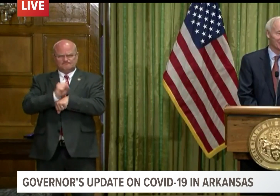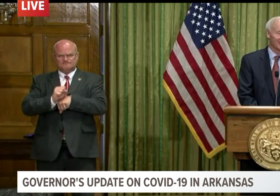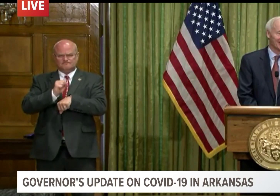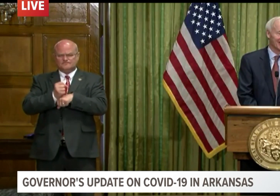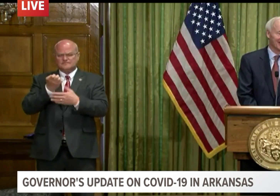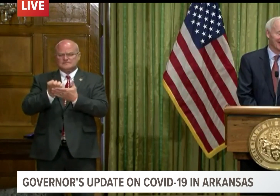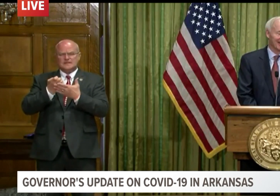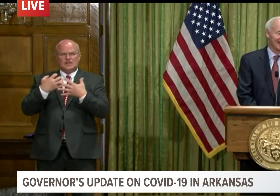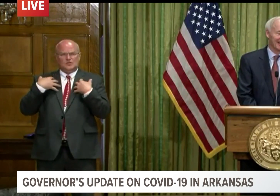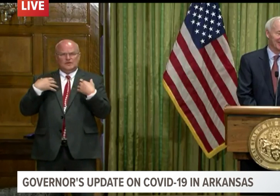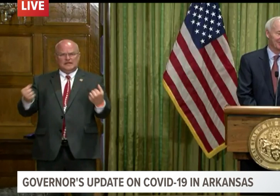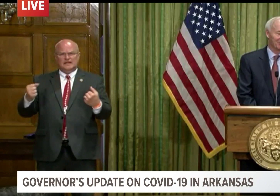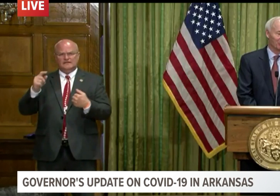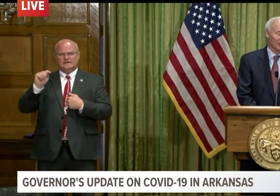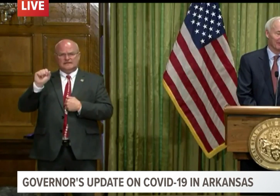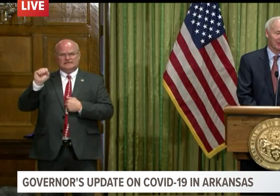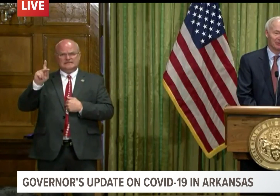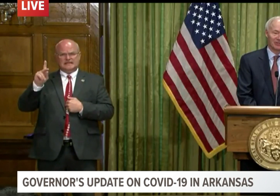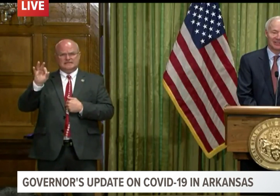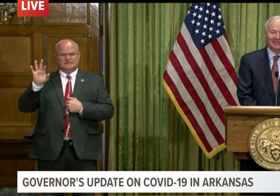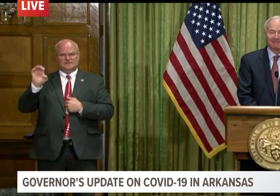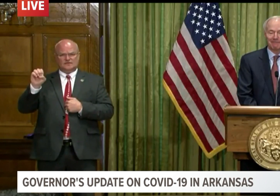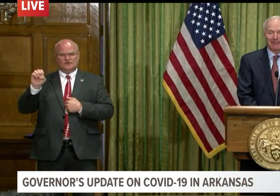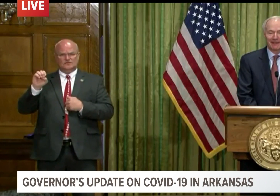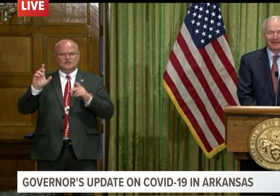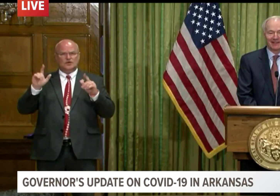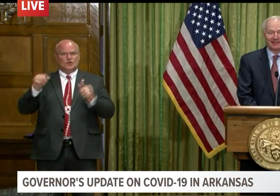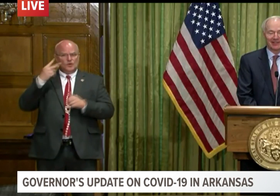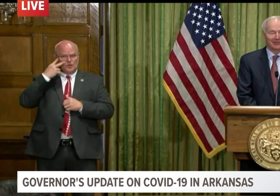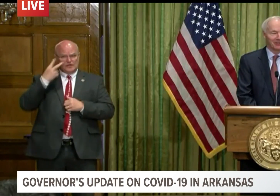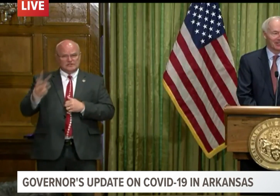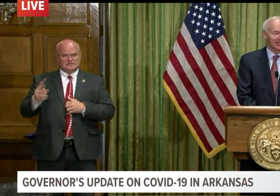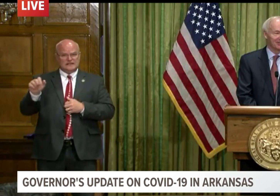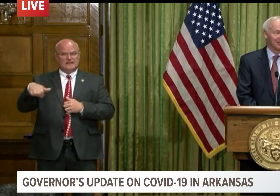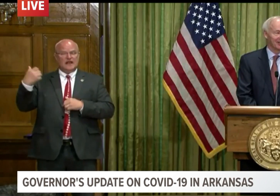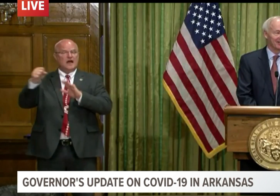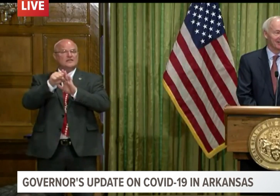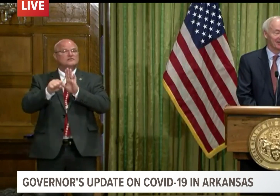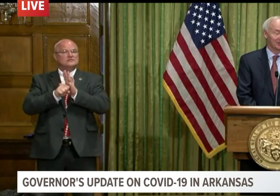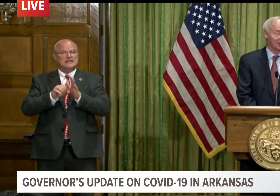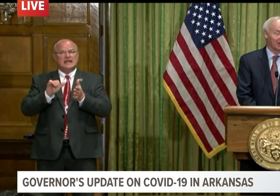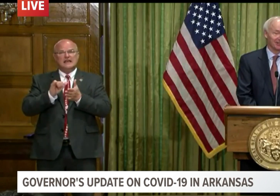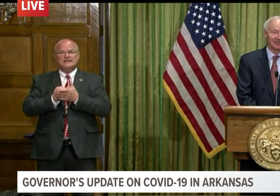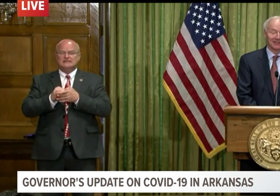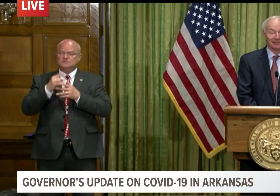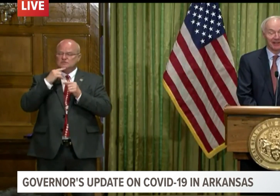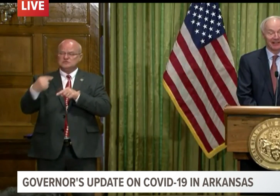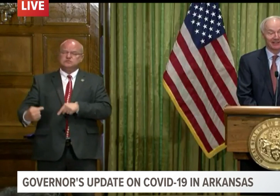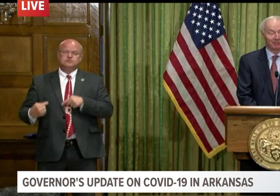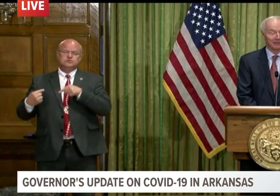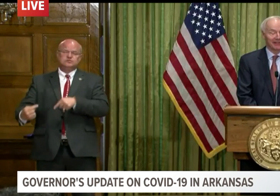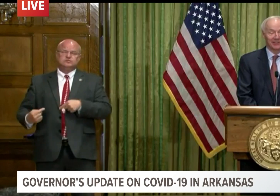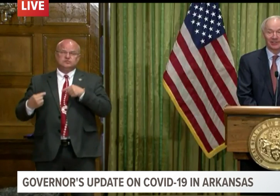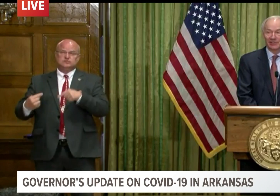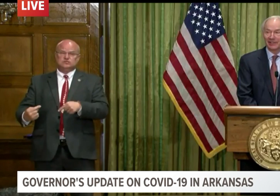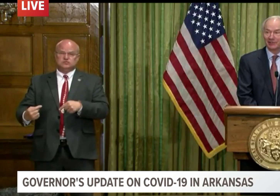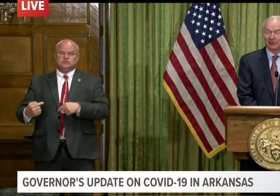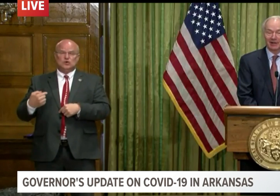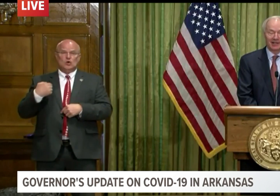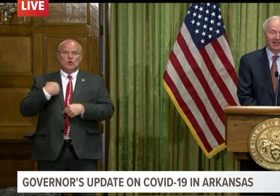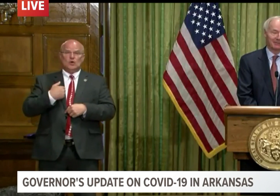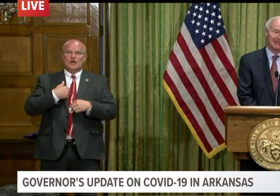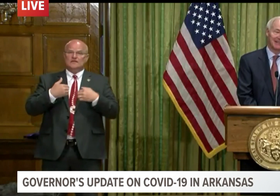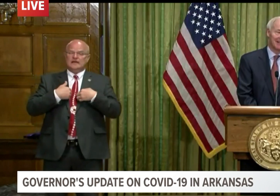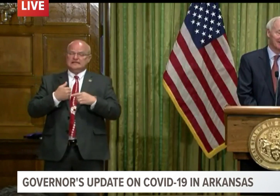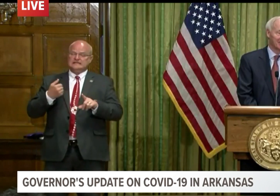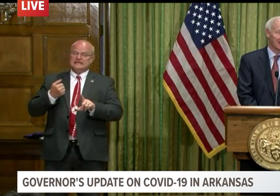Task Force, and whenever you see the other states that are struggling and the fact that we've had such a hit